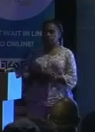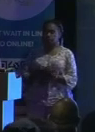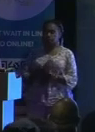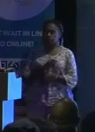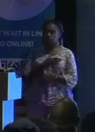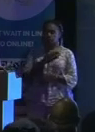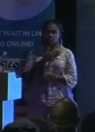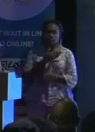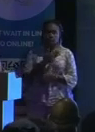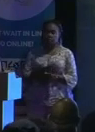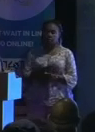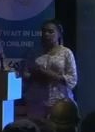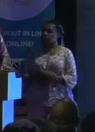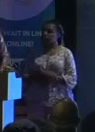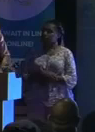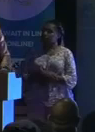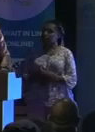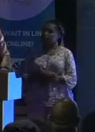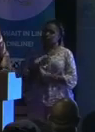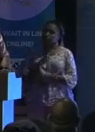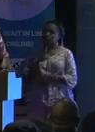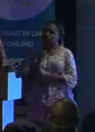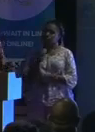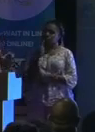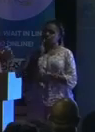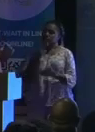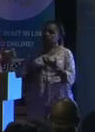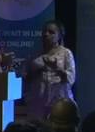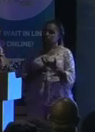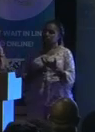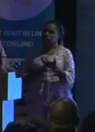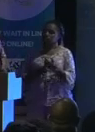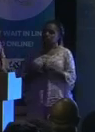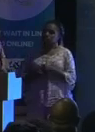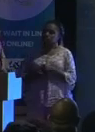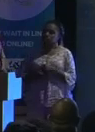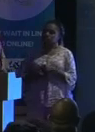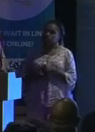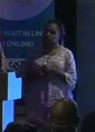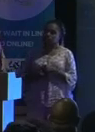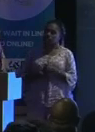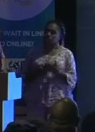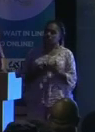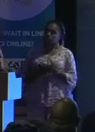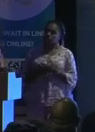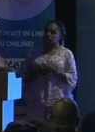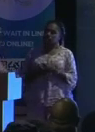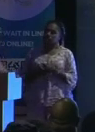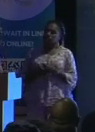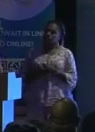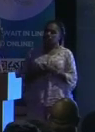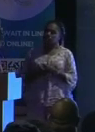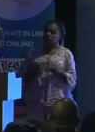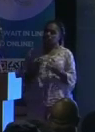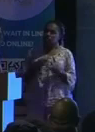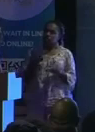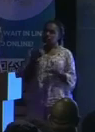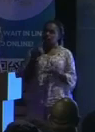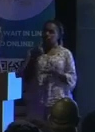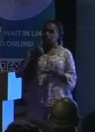A statement of earning. Statement of earning is labeled as S1. It's a statement of